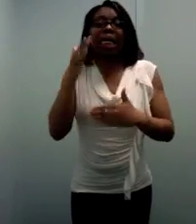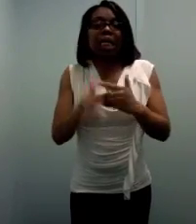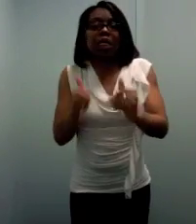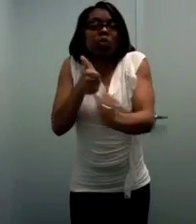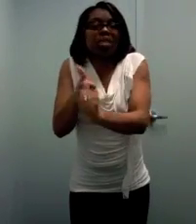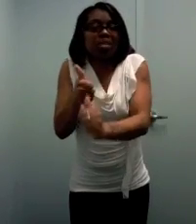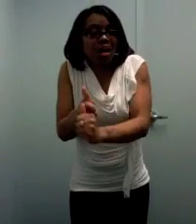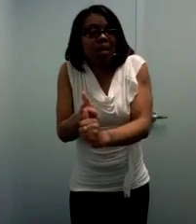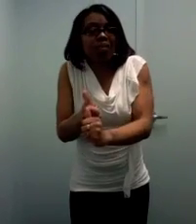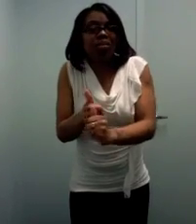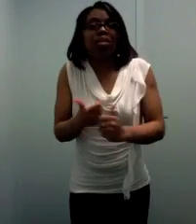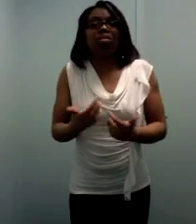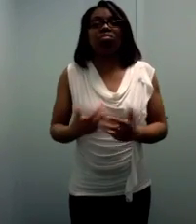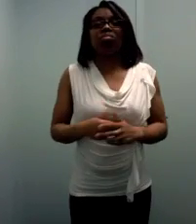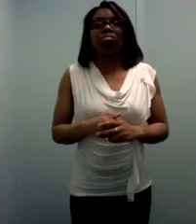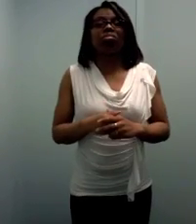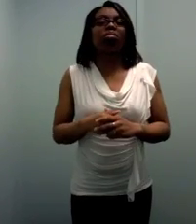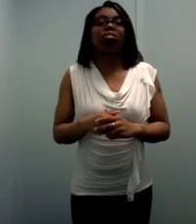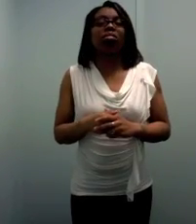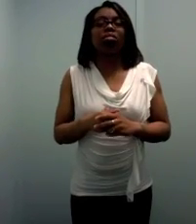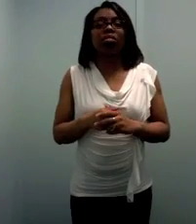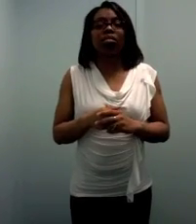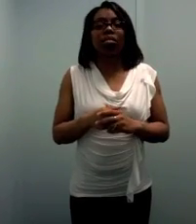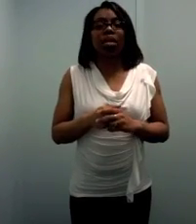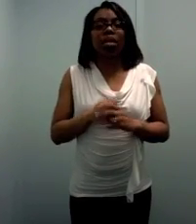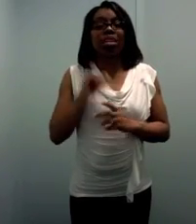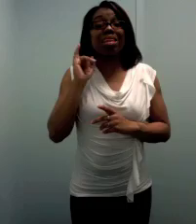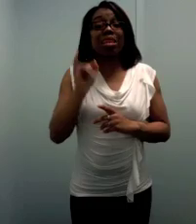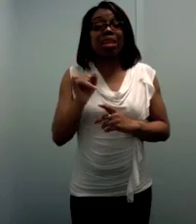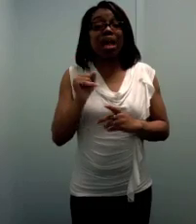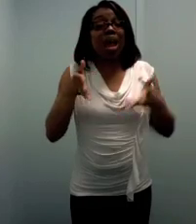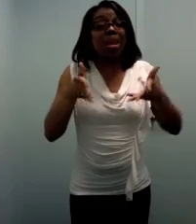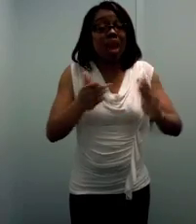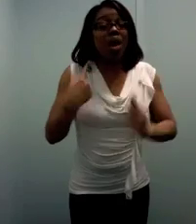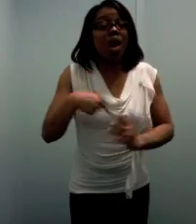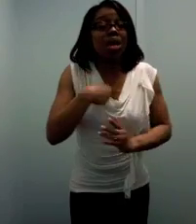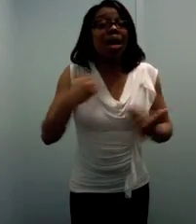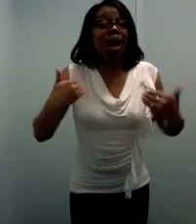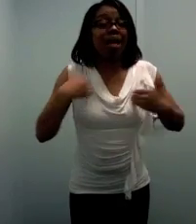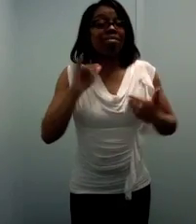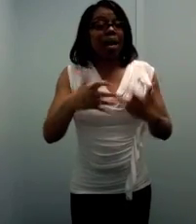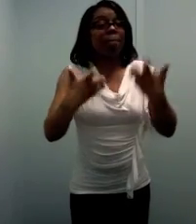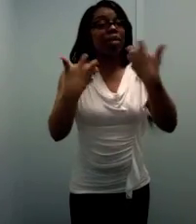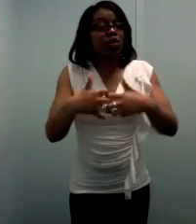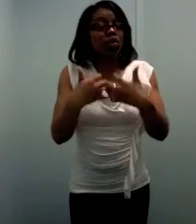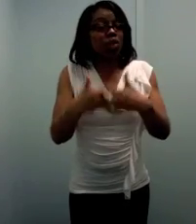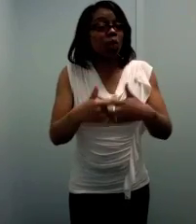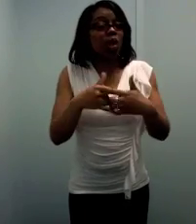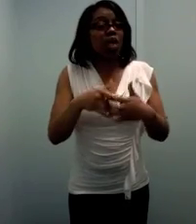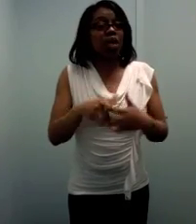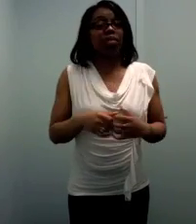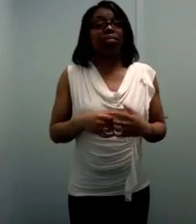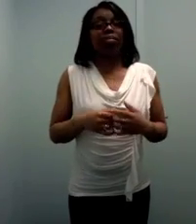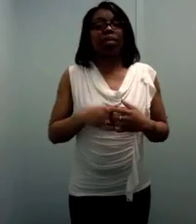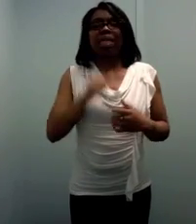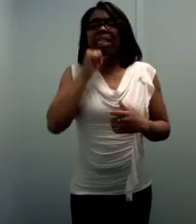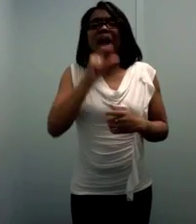And automation allows us to have that machinery. Computers allow us to do that. And this is not a small problem by any